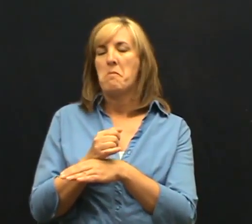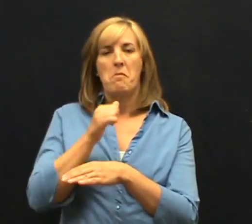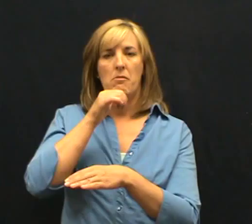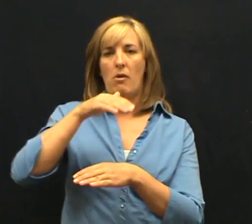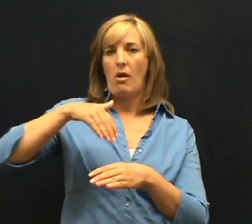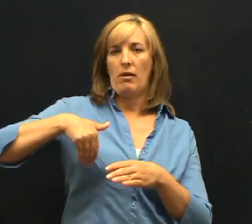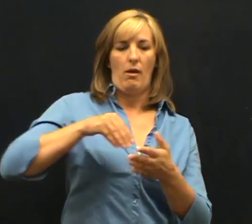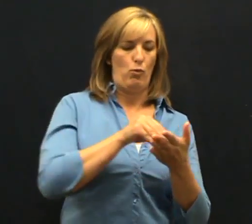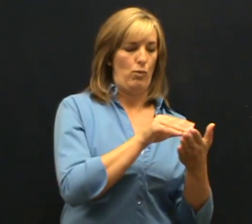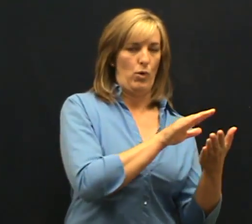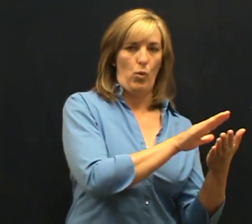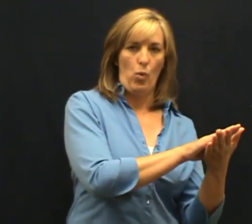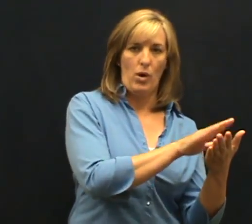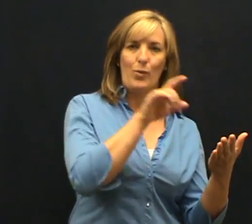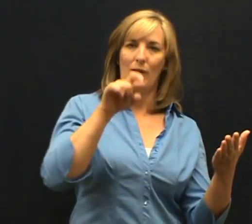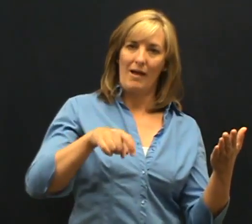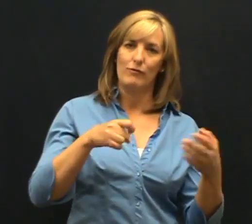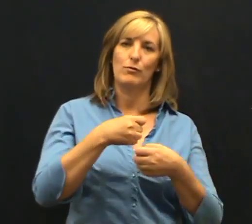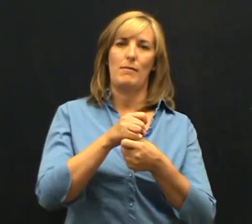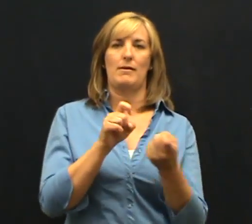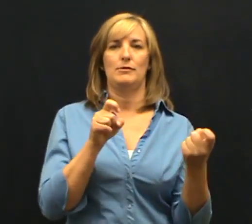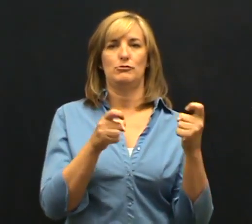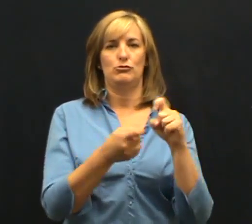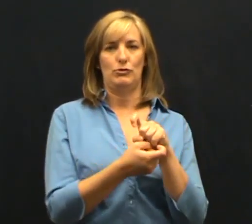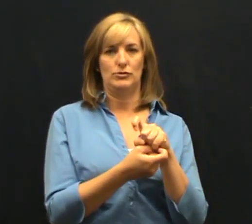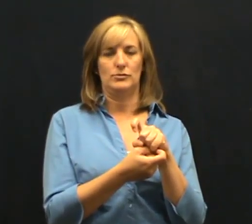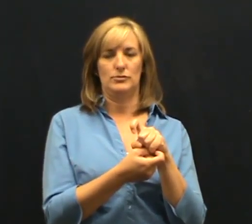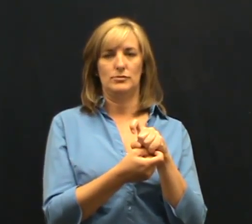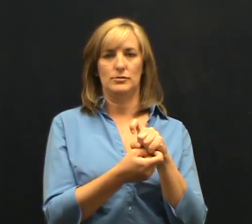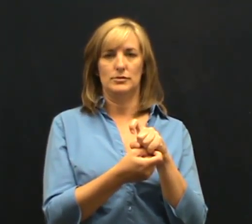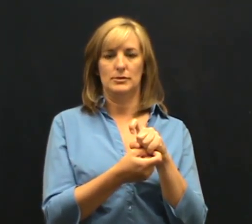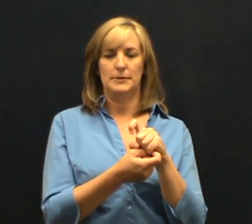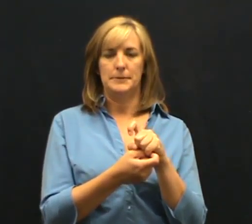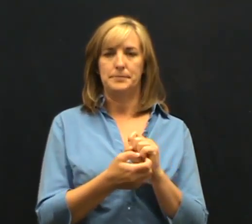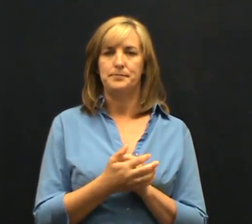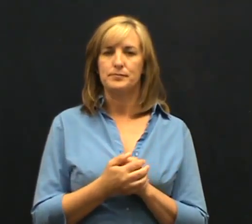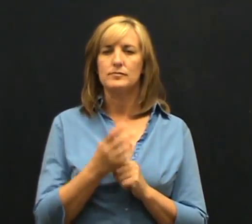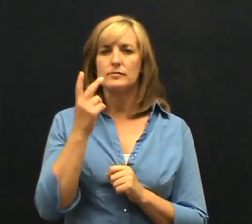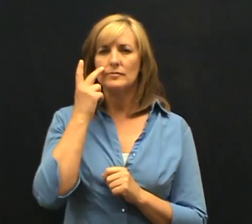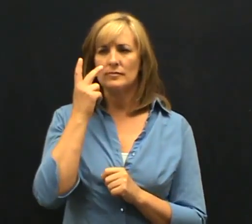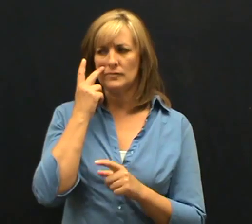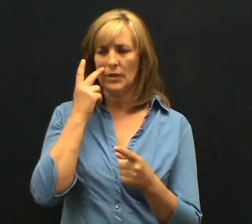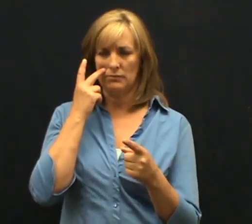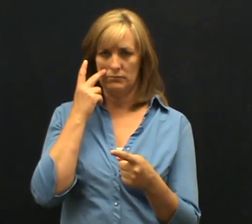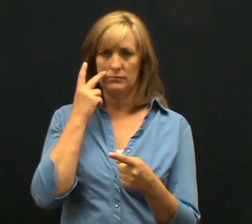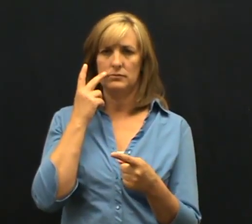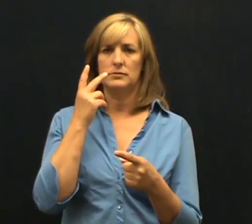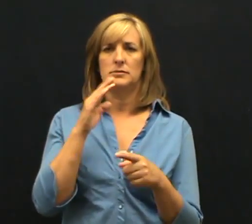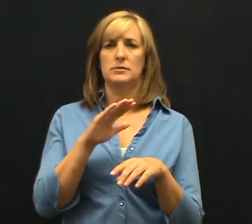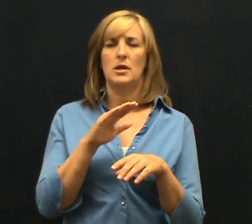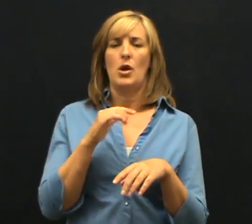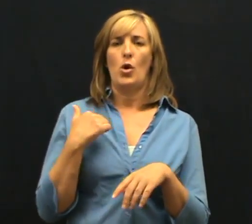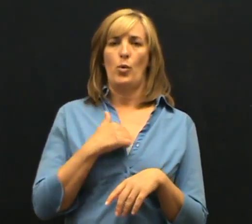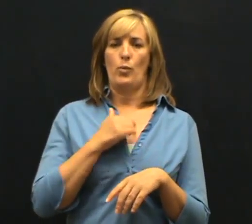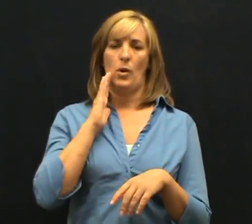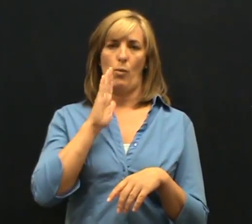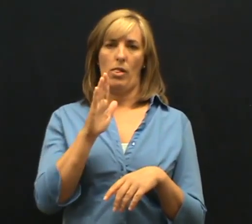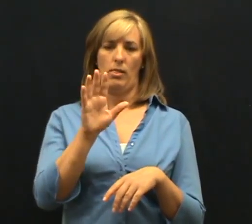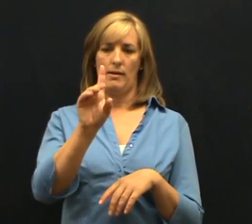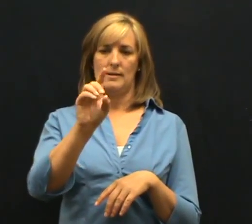that adjustment. And so you can see here, that would be, we would debit cash to increase our cash to reflect the